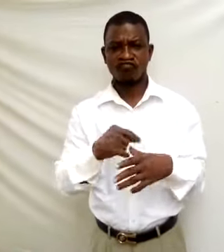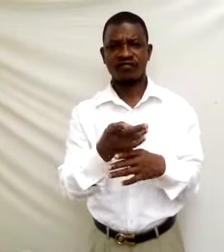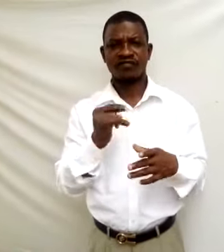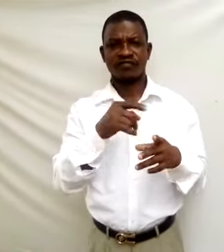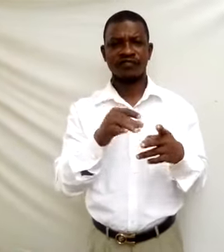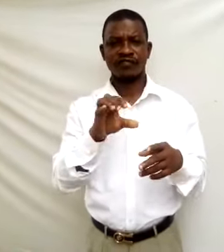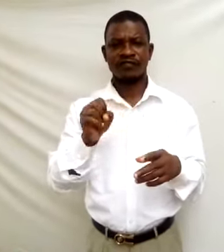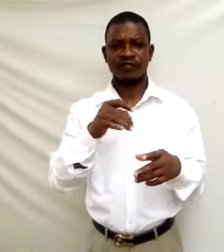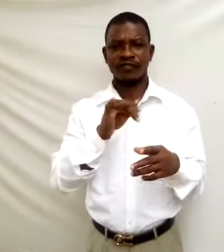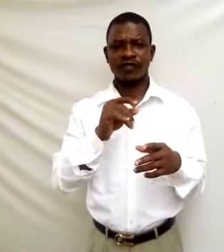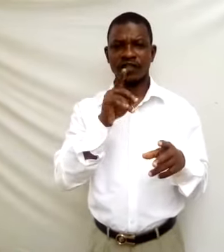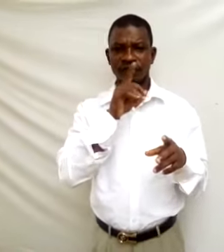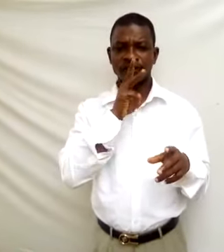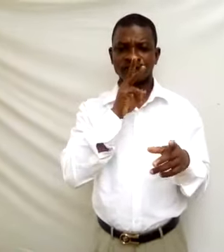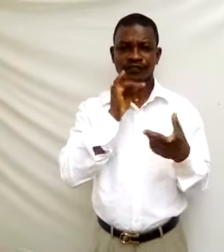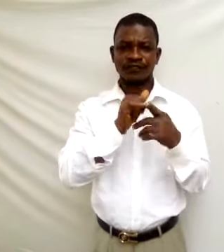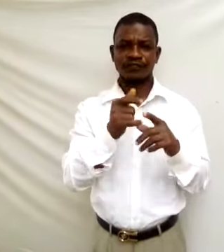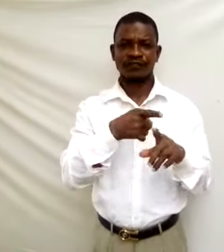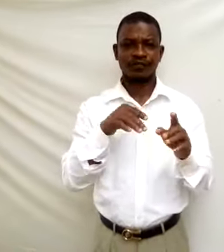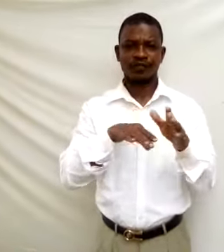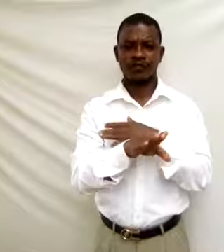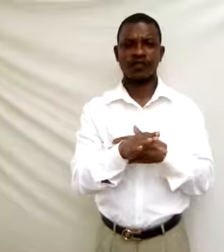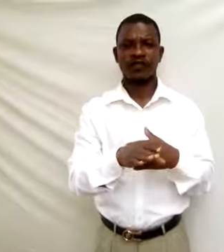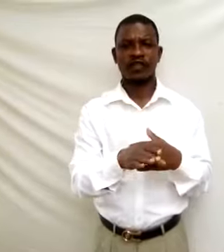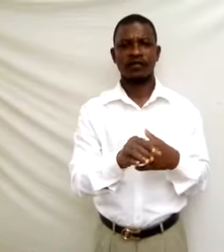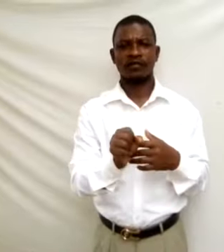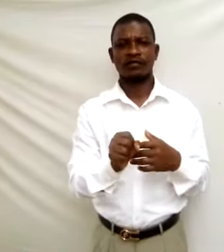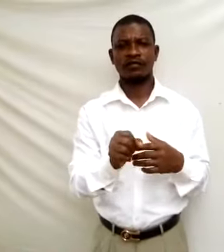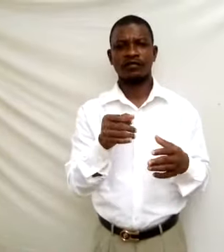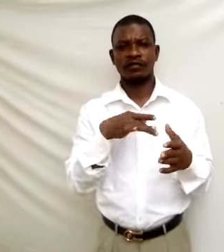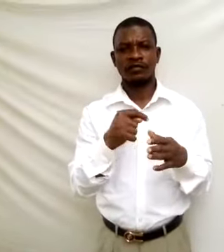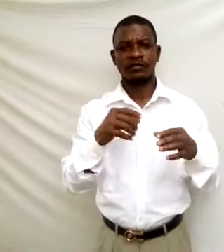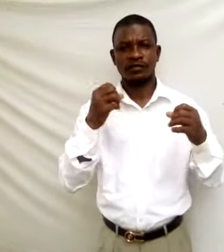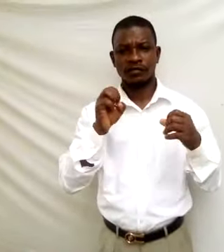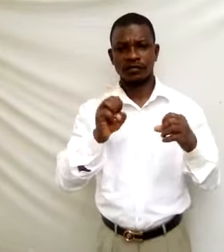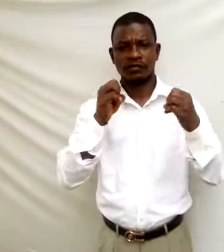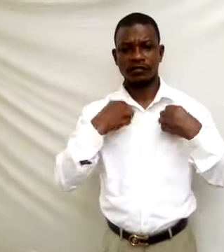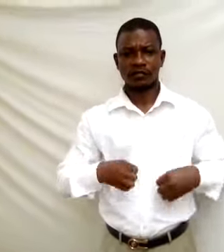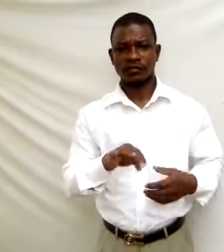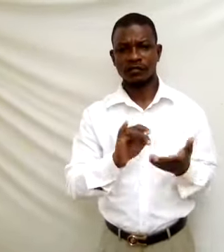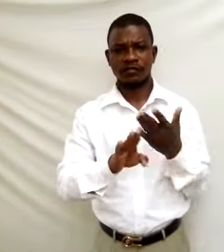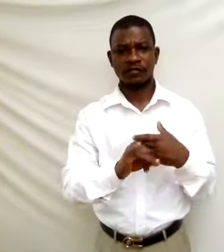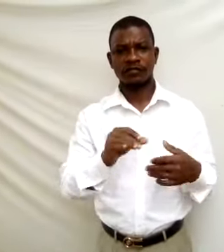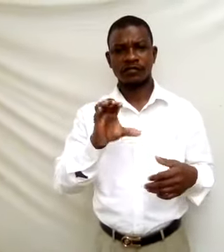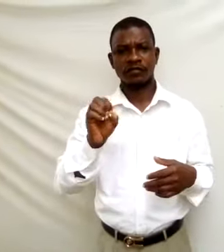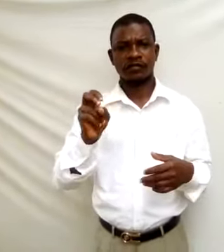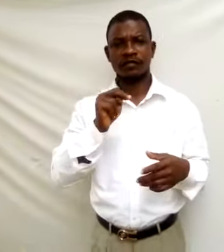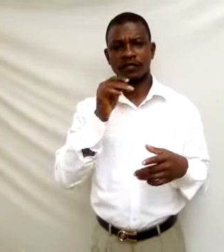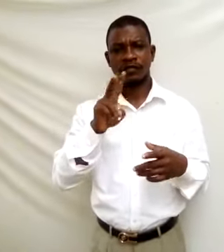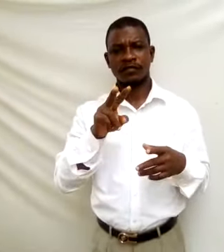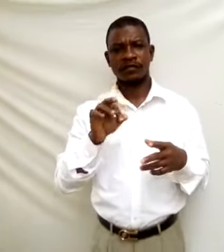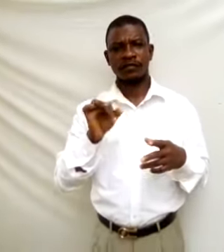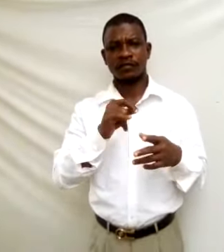cells as far as it enters the energy required by the contractile vacuole is produced